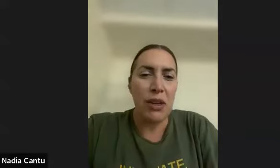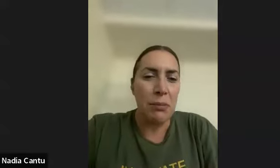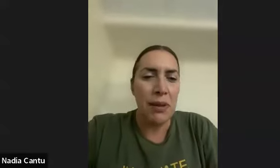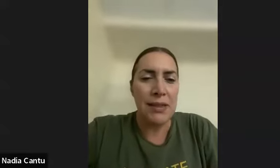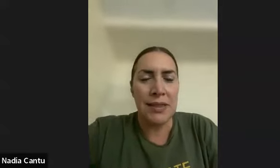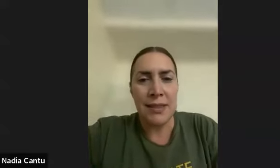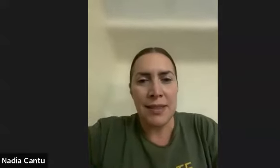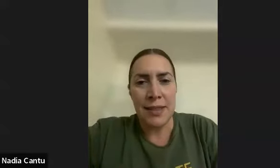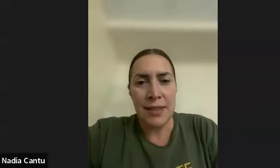23, please?